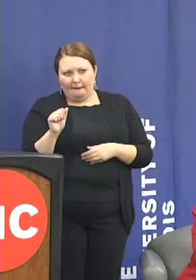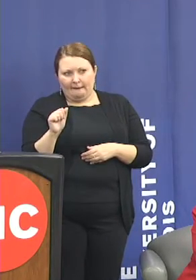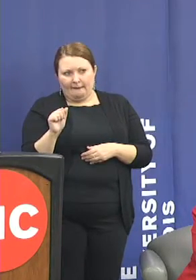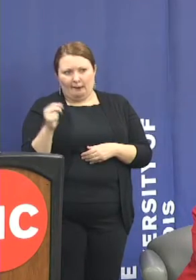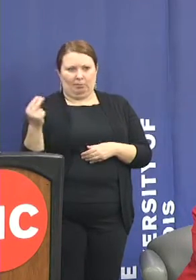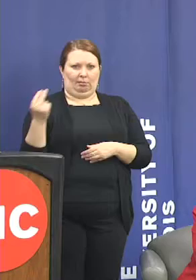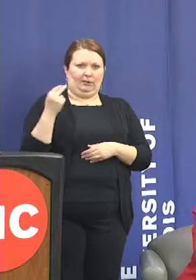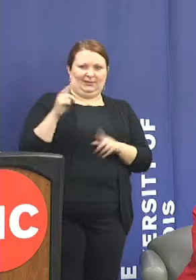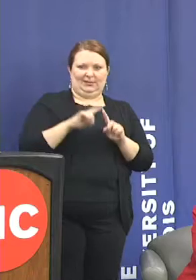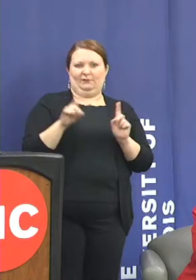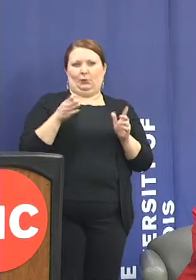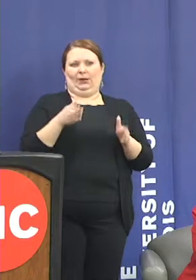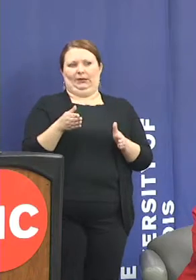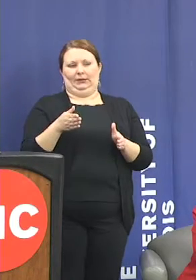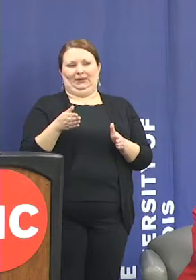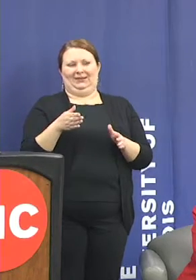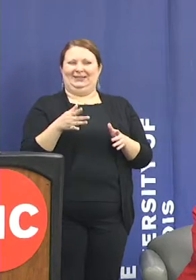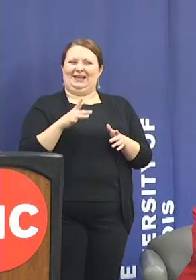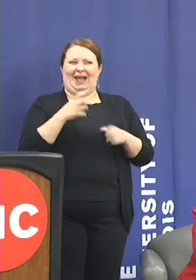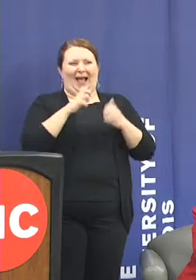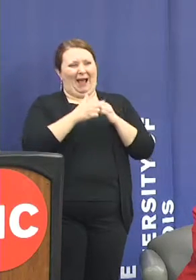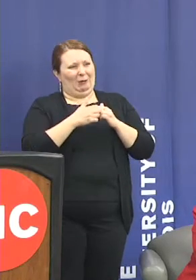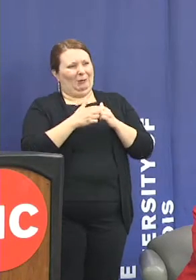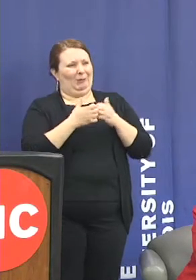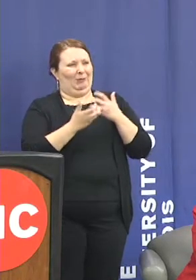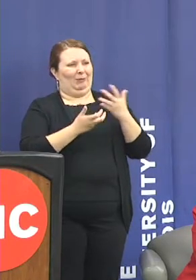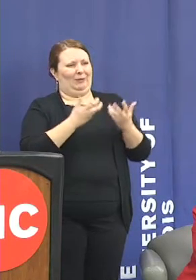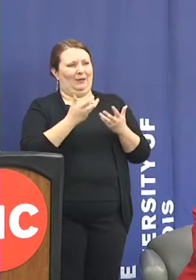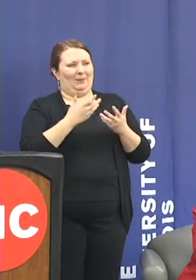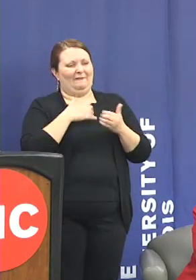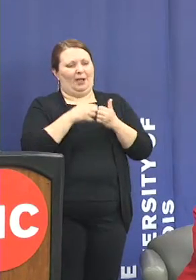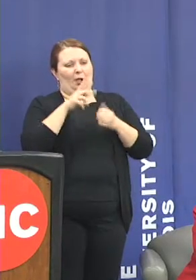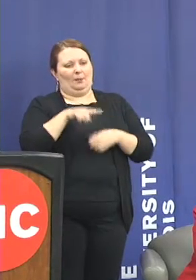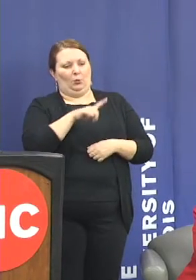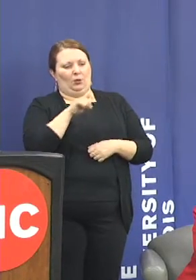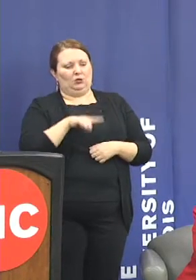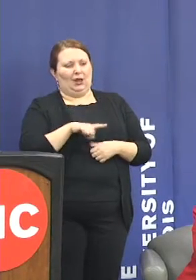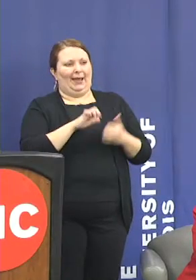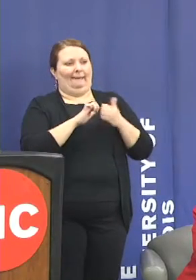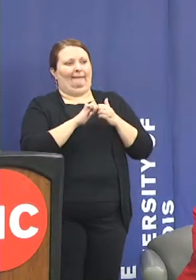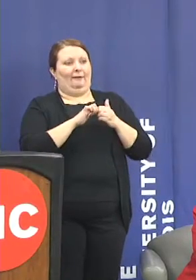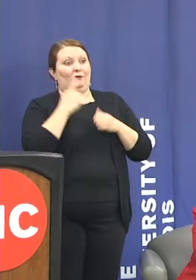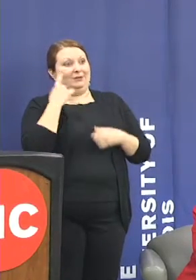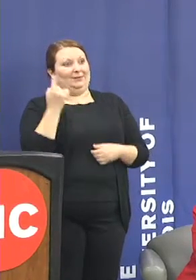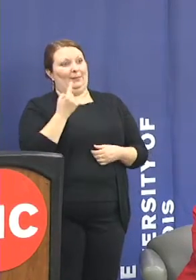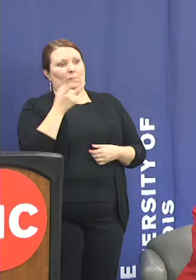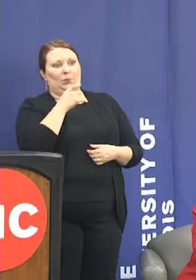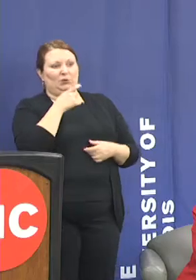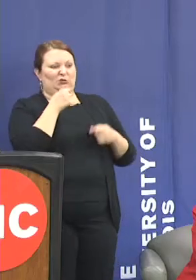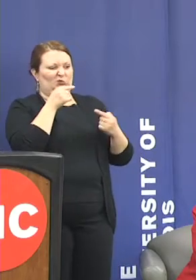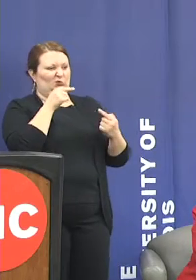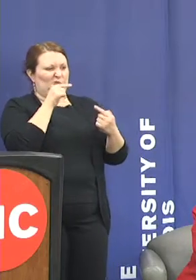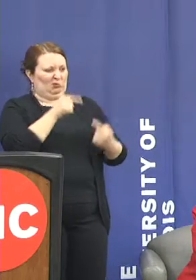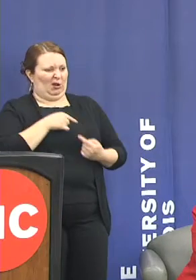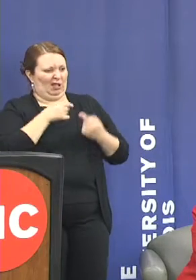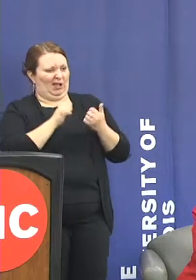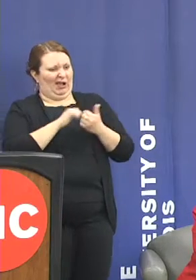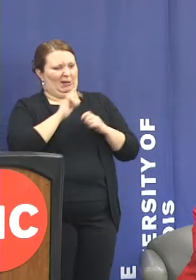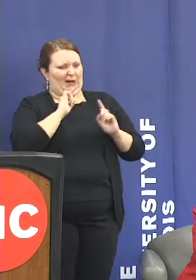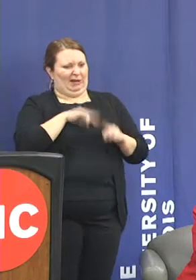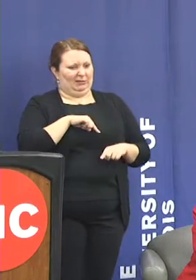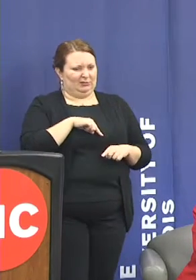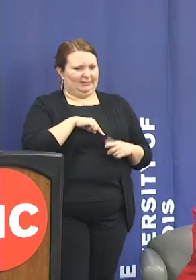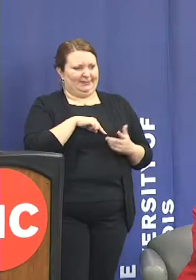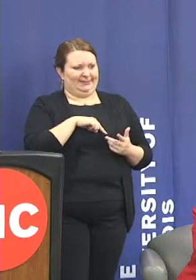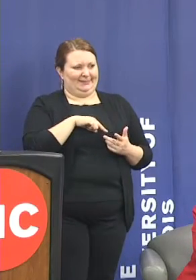will be perceived differently. So my follow-up question would be, for someone who's struggling with answering that